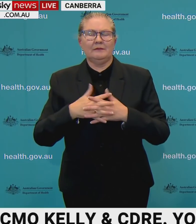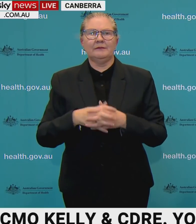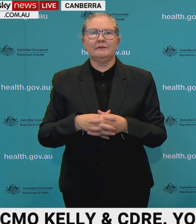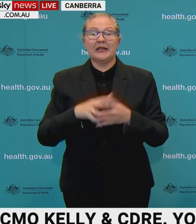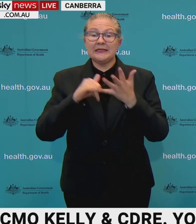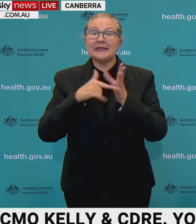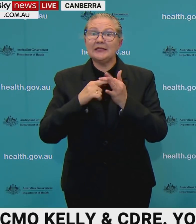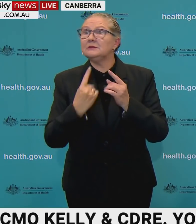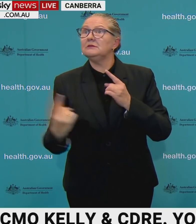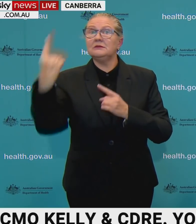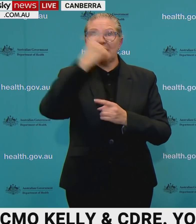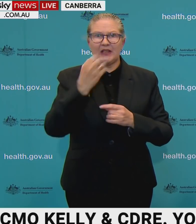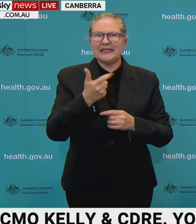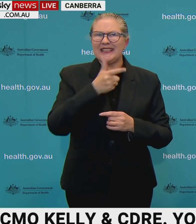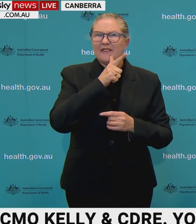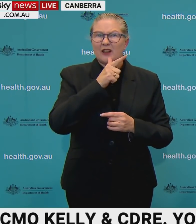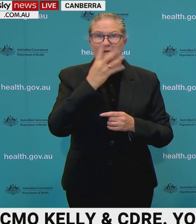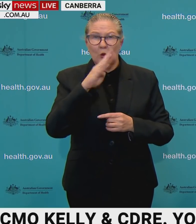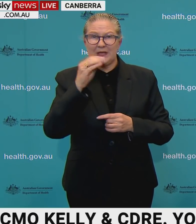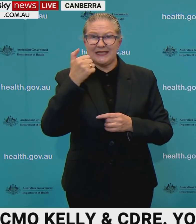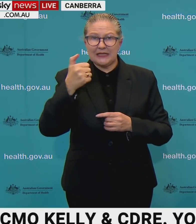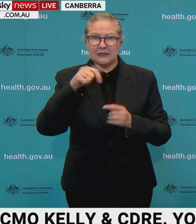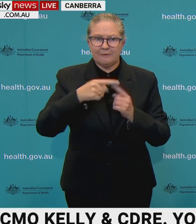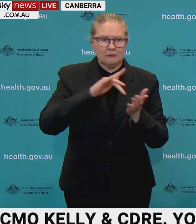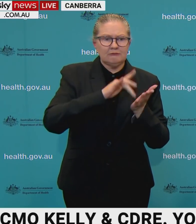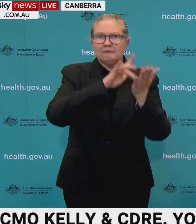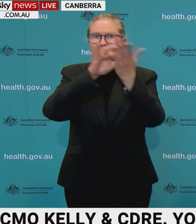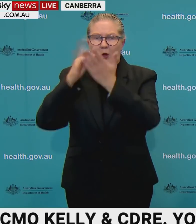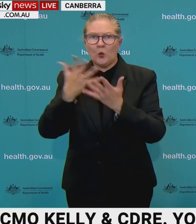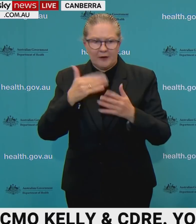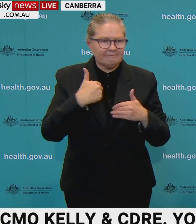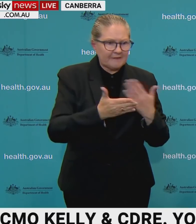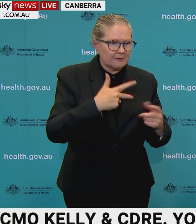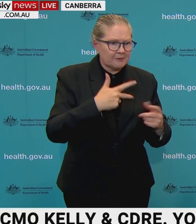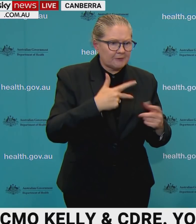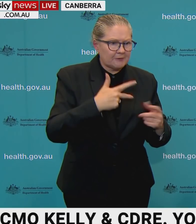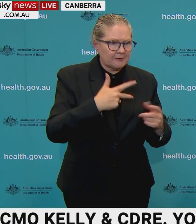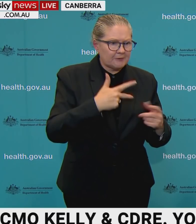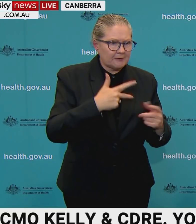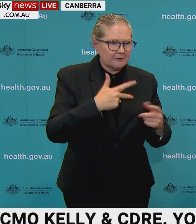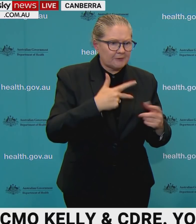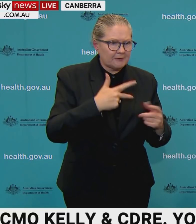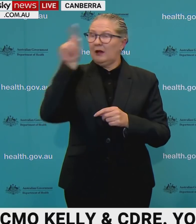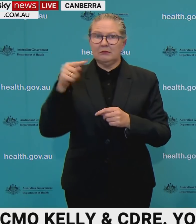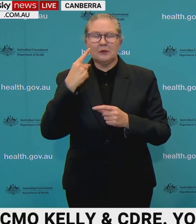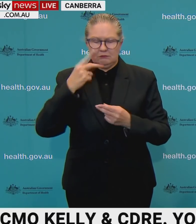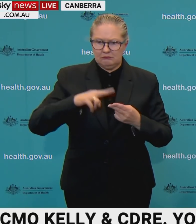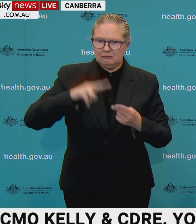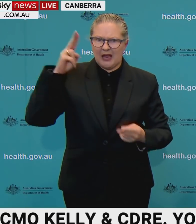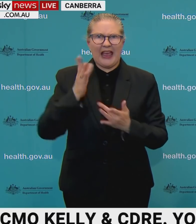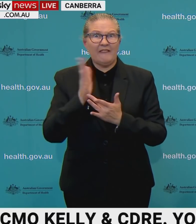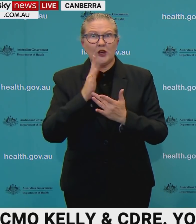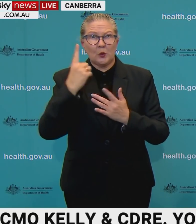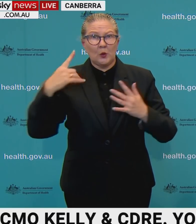States and territories now have 746 sites where they are administering vaccines, and they've seen an increase in their weekday average